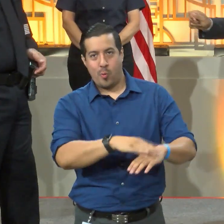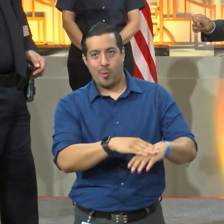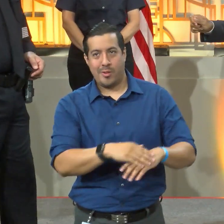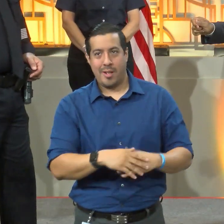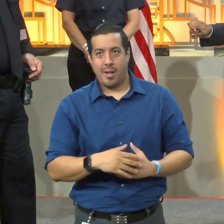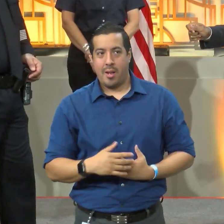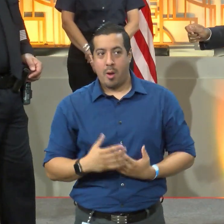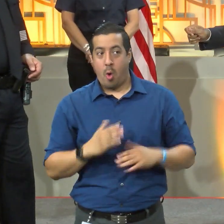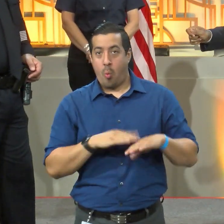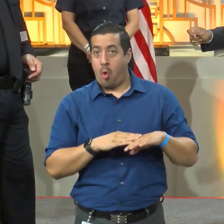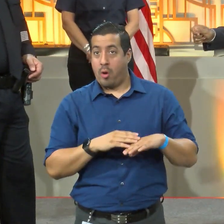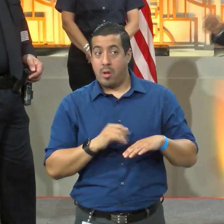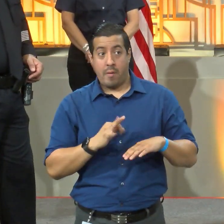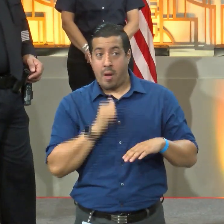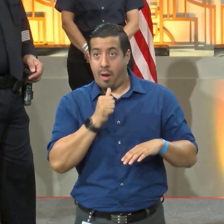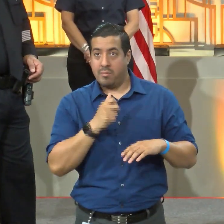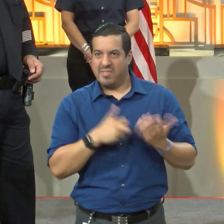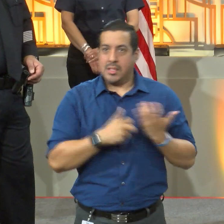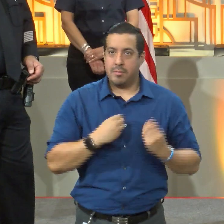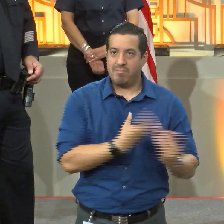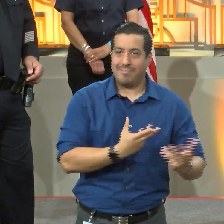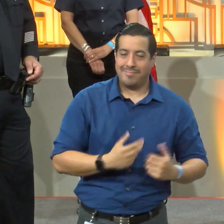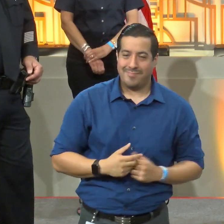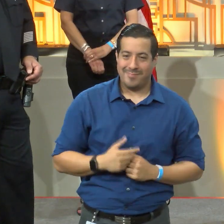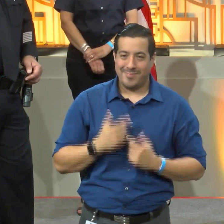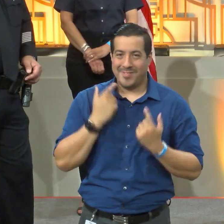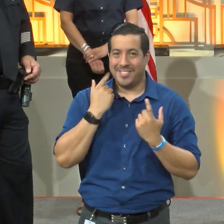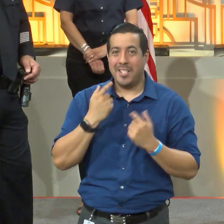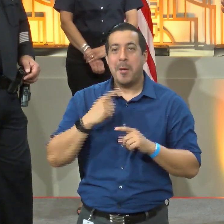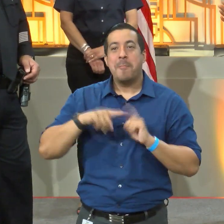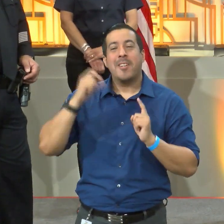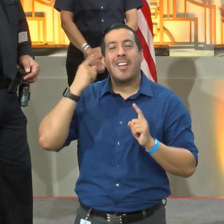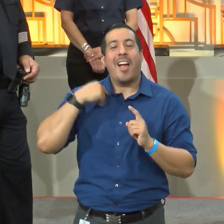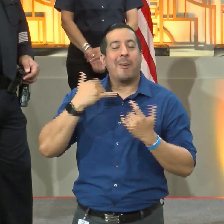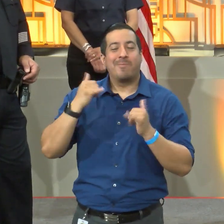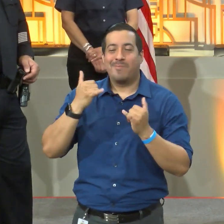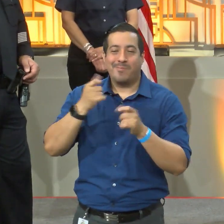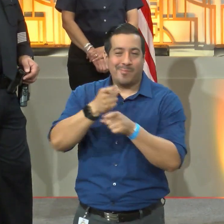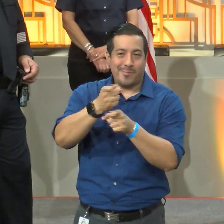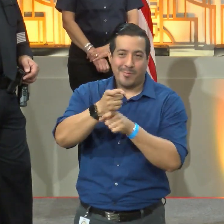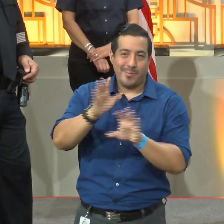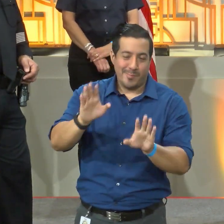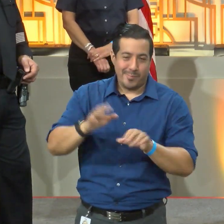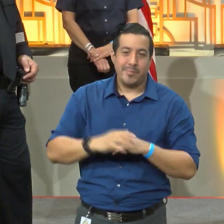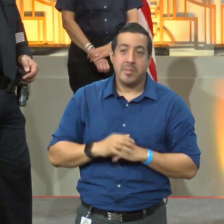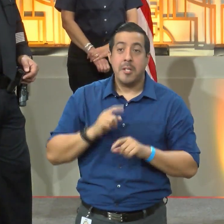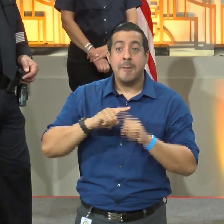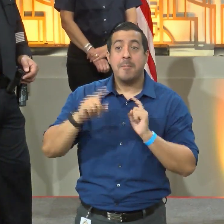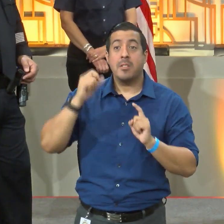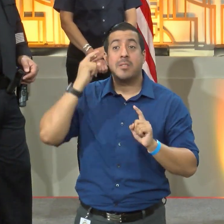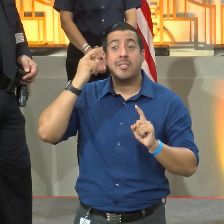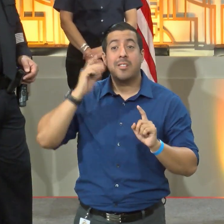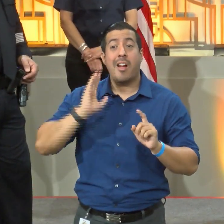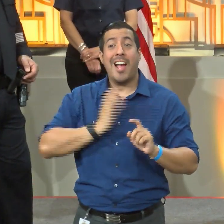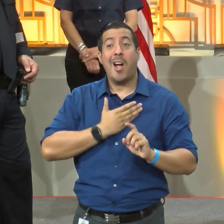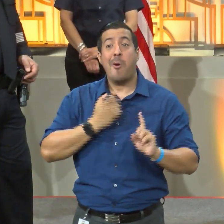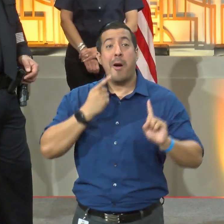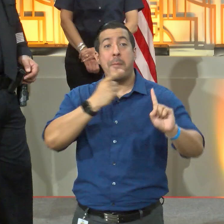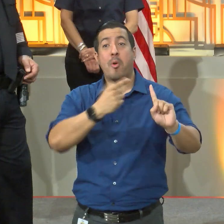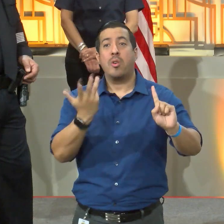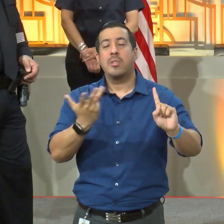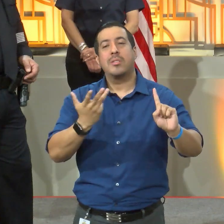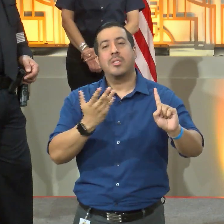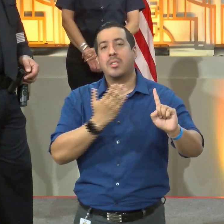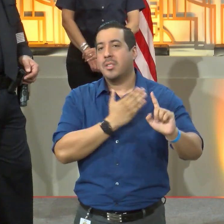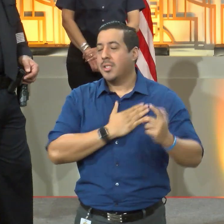then quickly write them a ticket, And I say that in a humorous way, okay? But the point is,